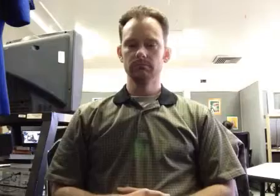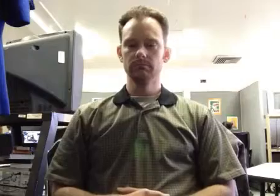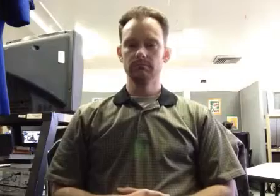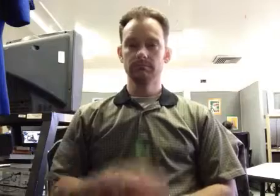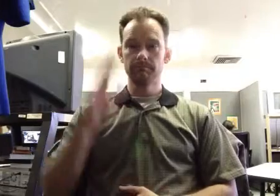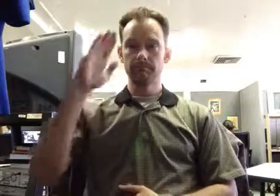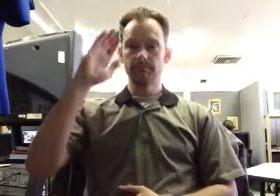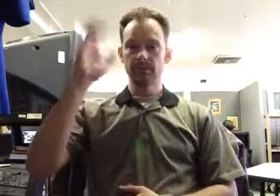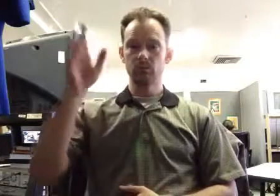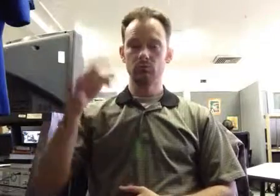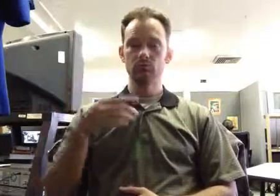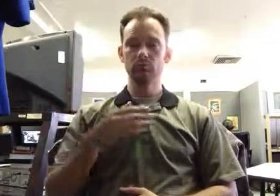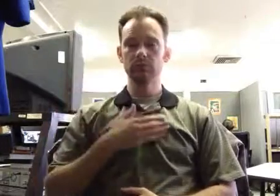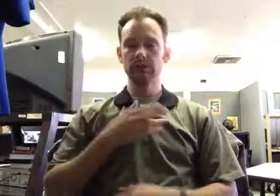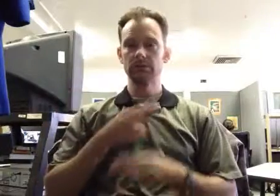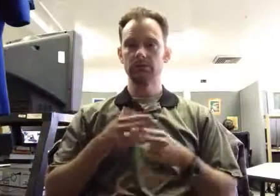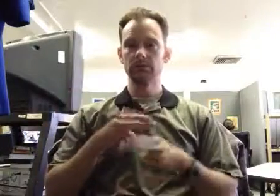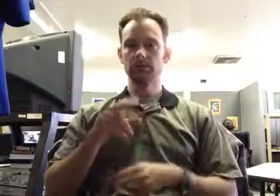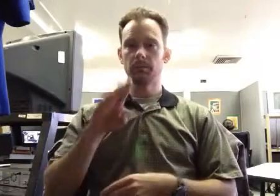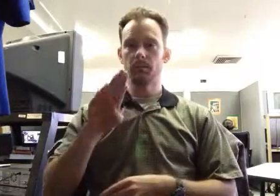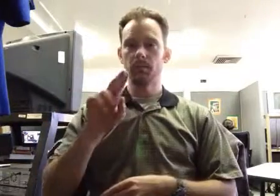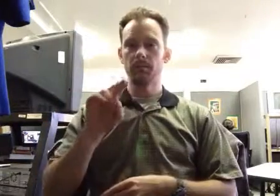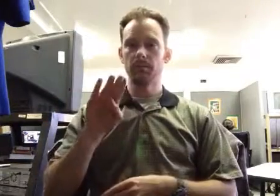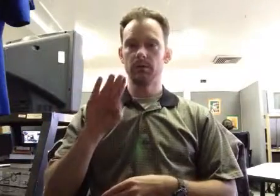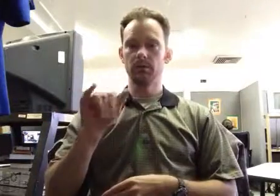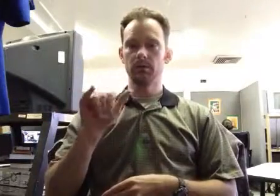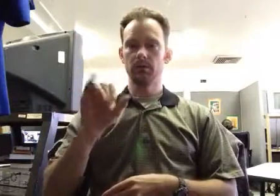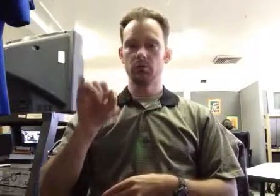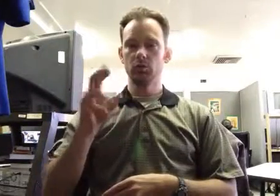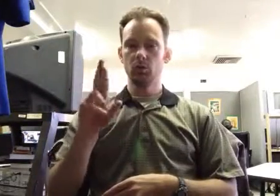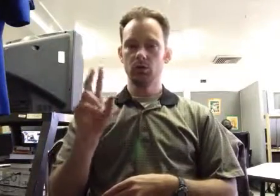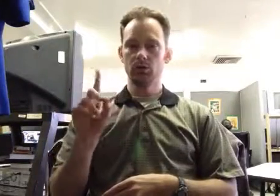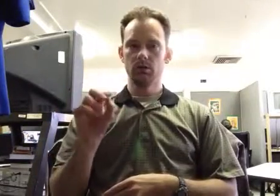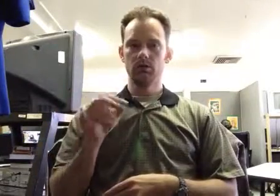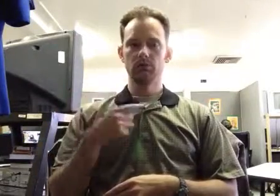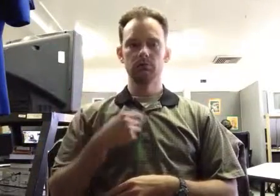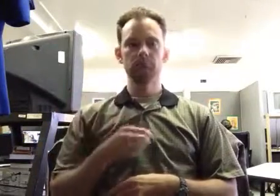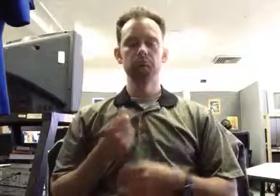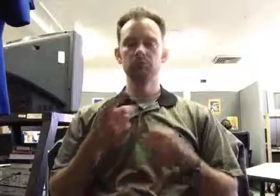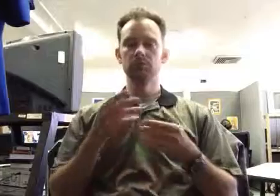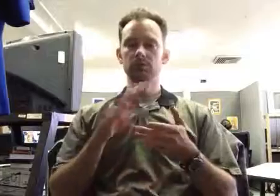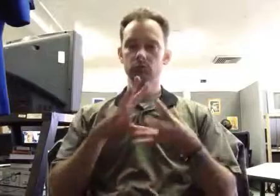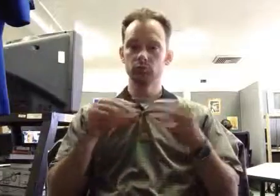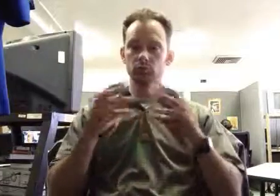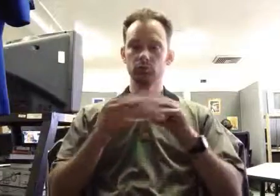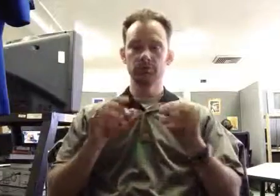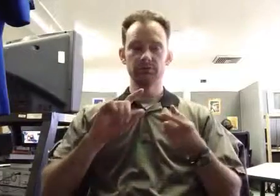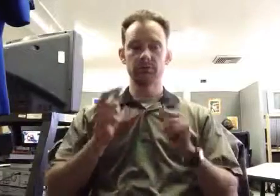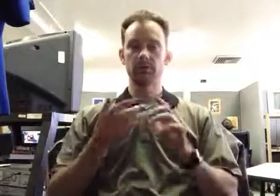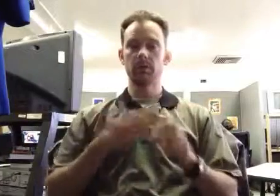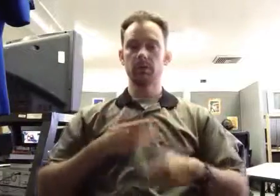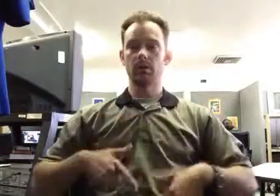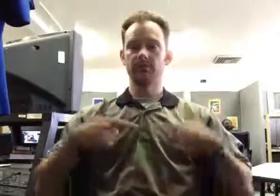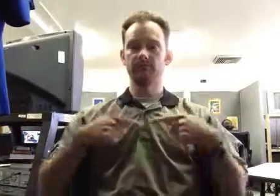Hi, my name is Bobby Jordan, and I'd like to tell you a story that changed my life. When I first came to